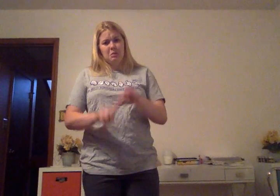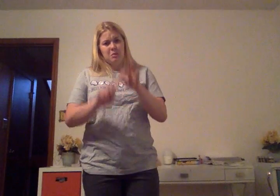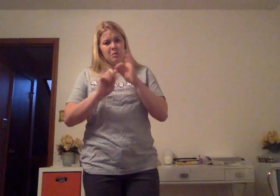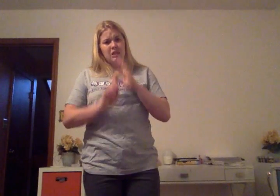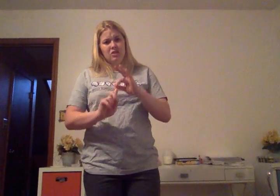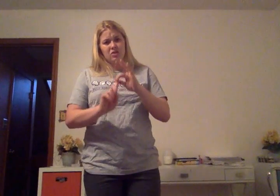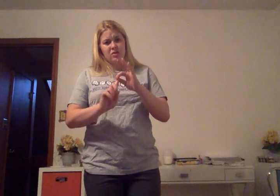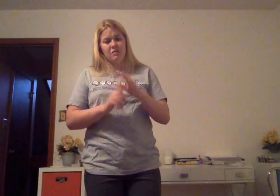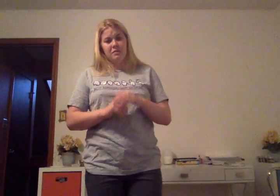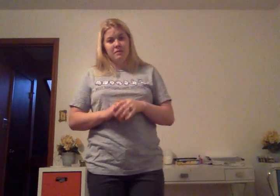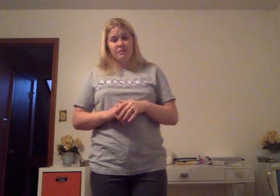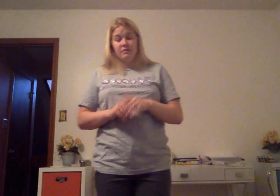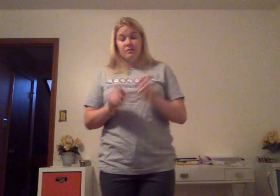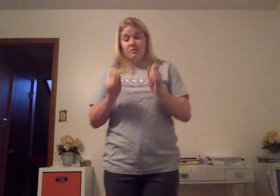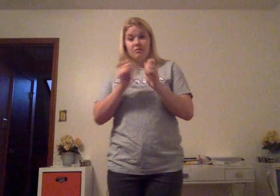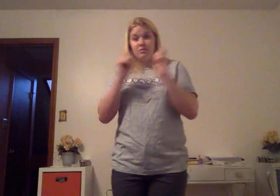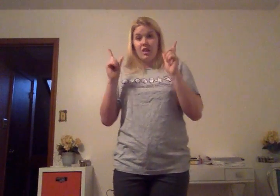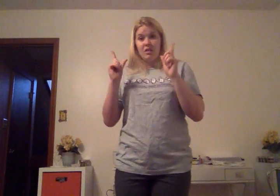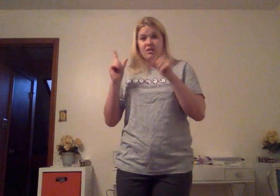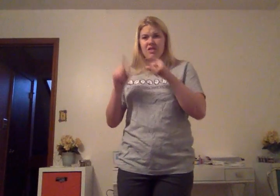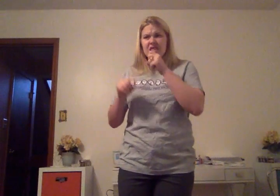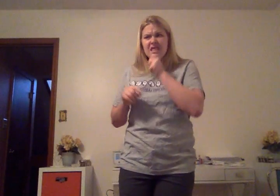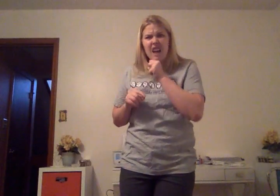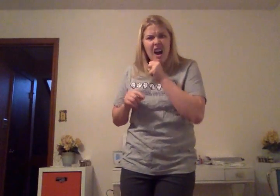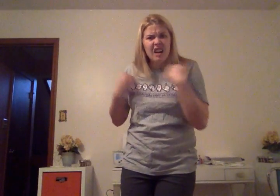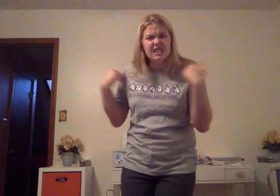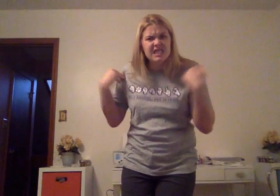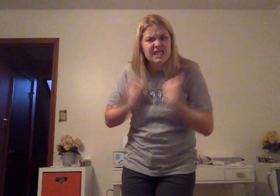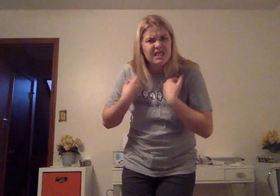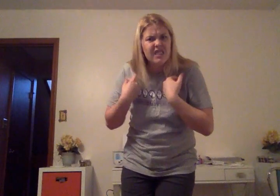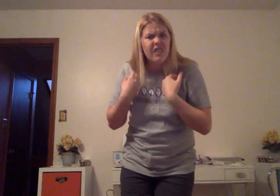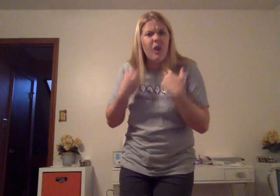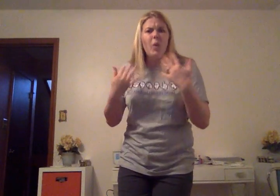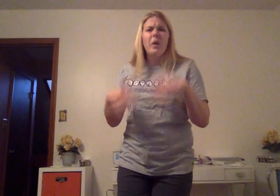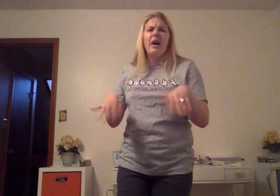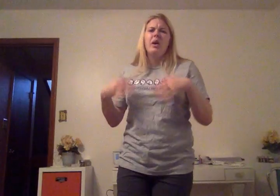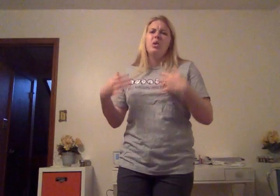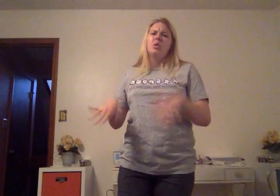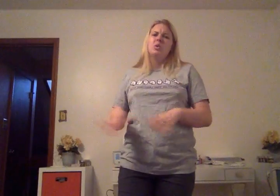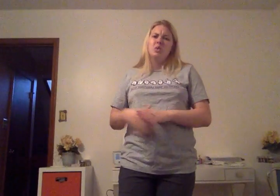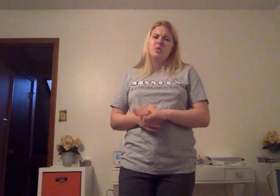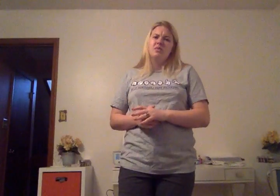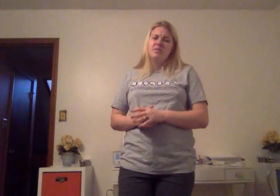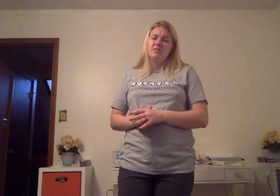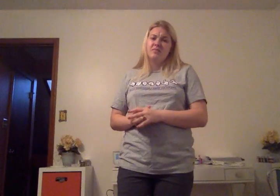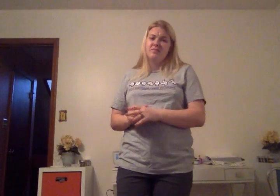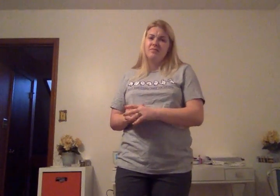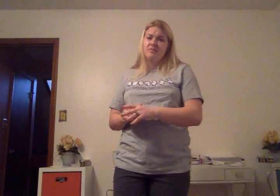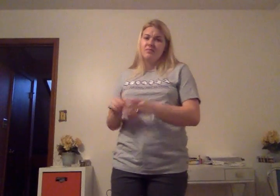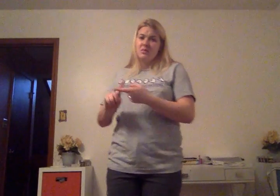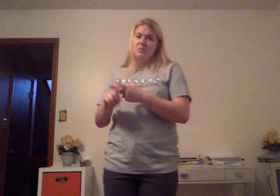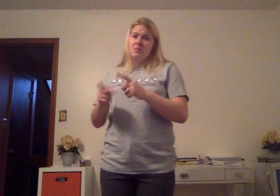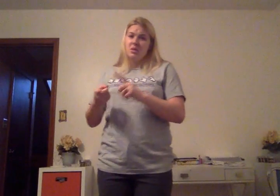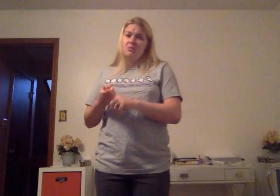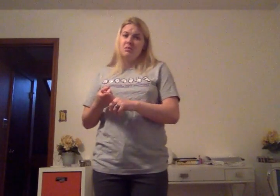to that realization at such a young age is going to help her so much going forward. Absolutely. Both Selena and Francia were young stars. Well, I guess the